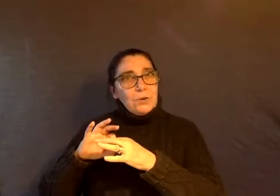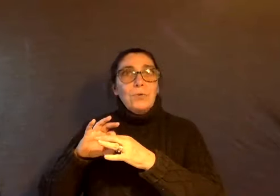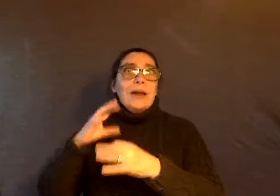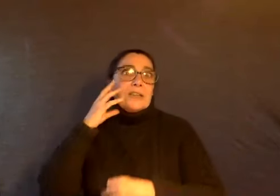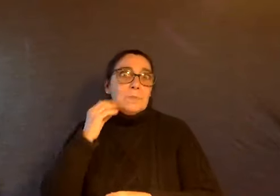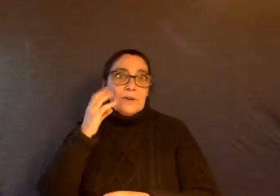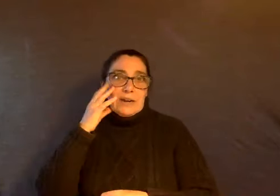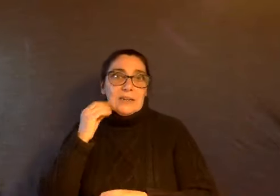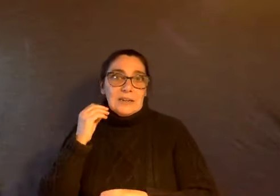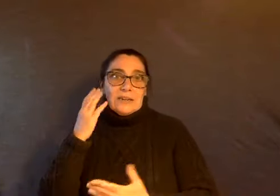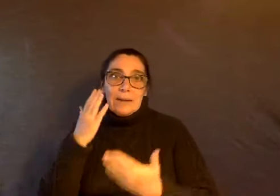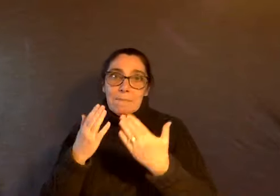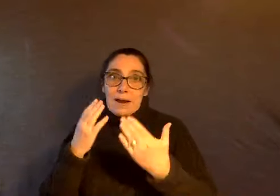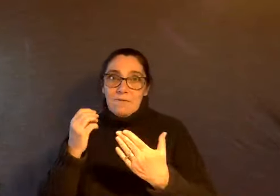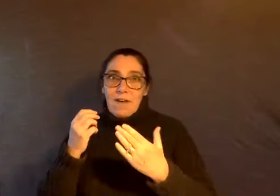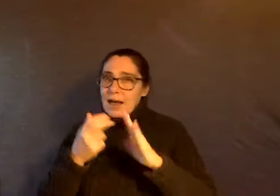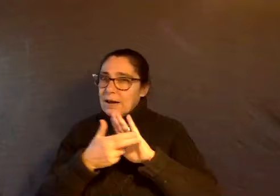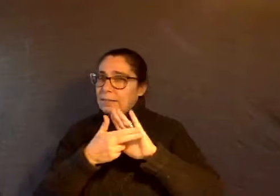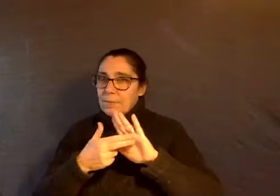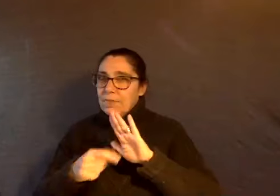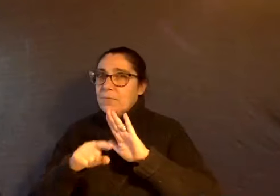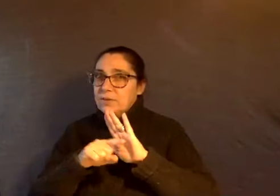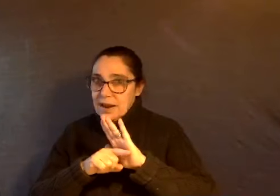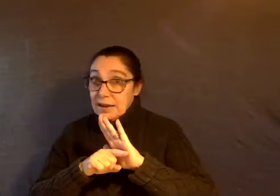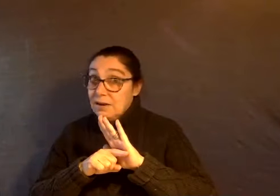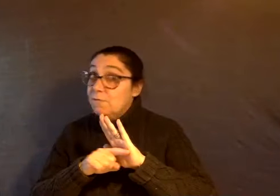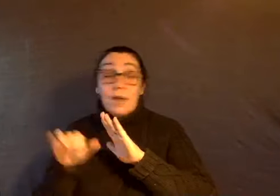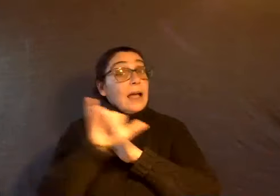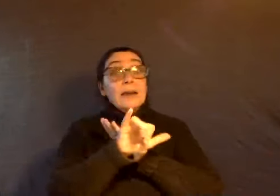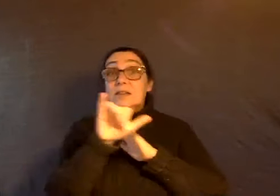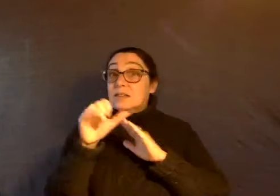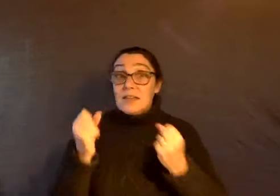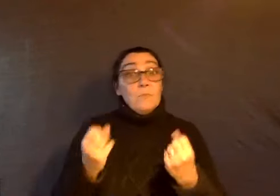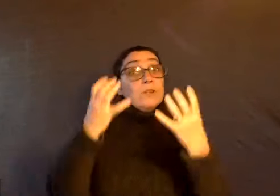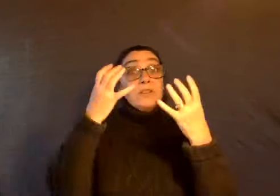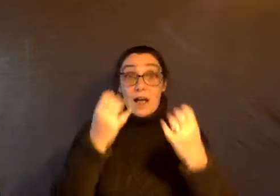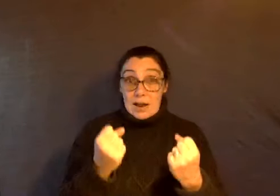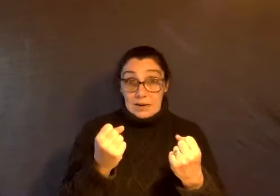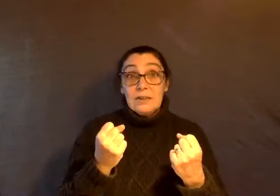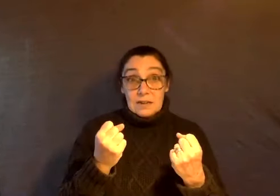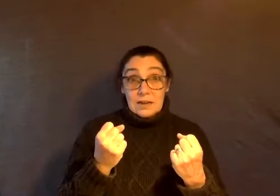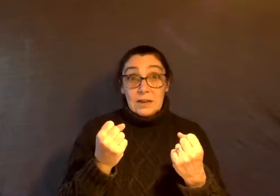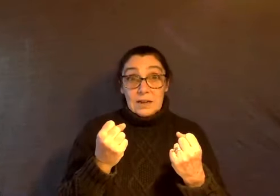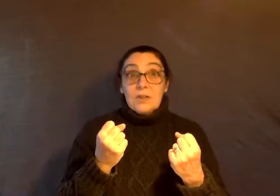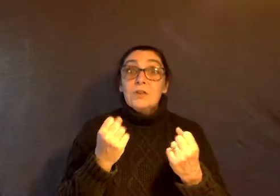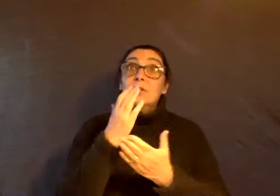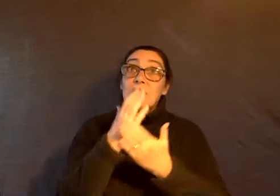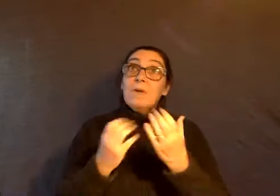to experiences that might have had a label that was negative, and it's the same with signs. So some of